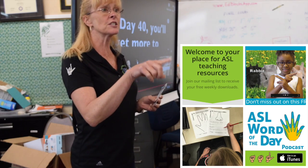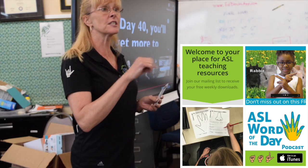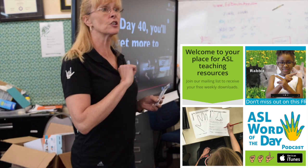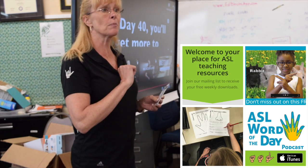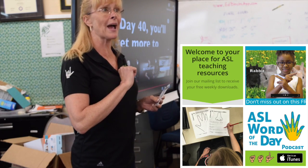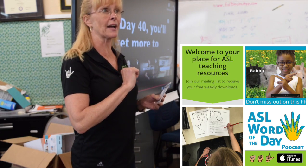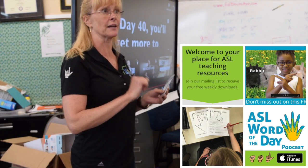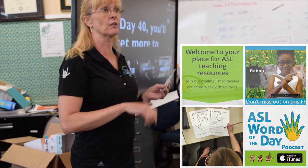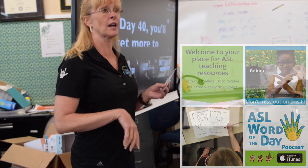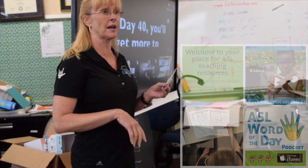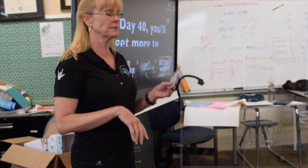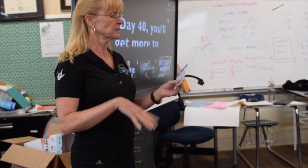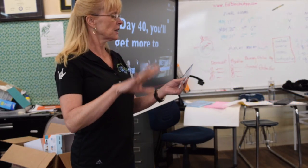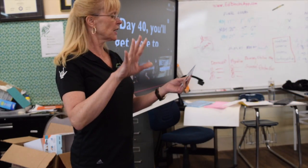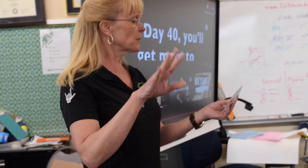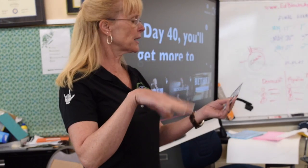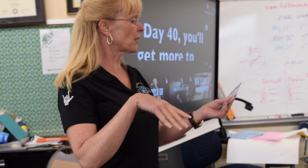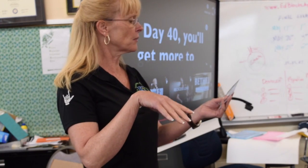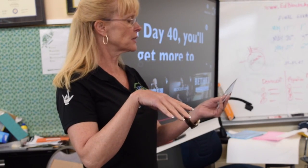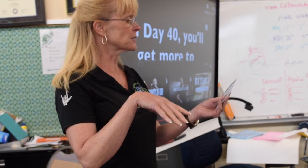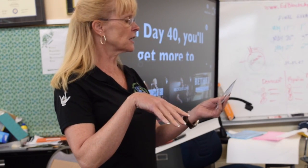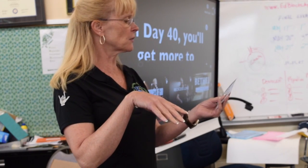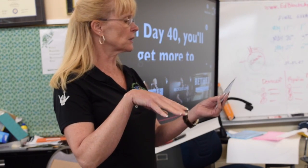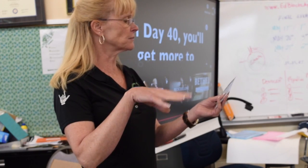information's in your packet, okay? Here we go. Here's another one.